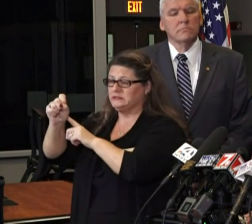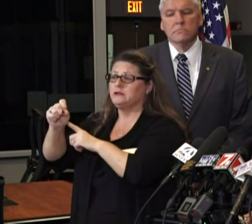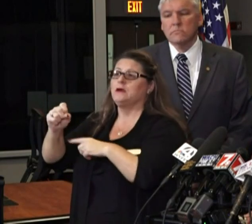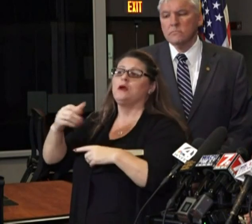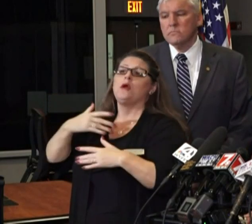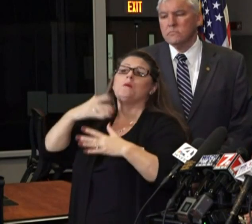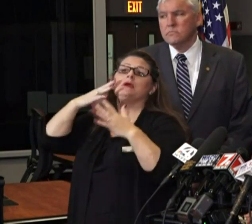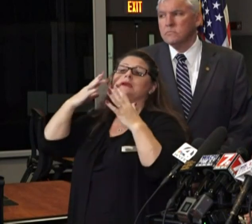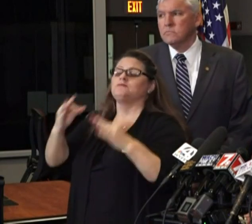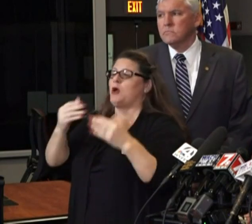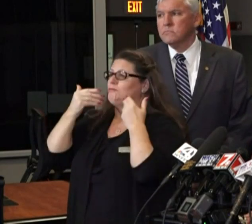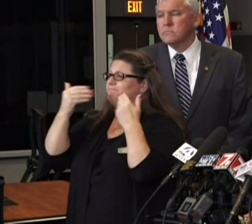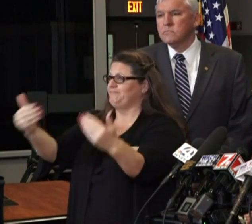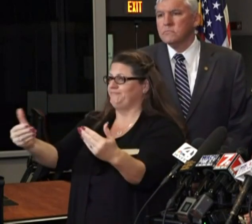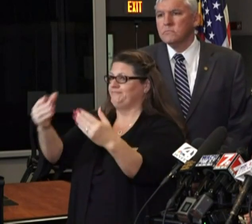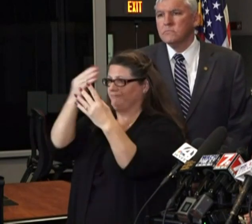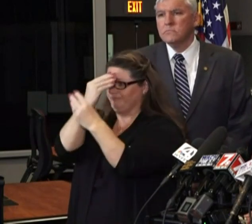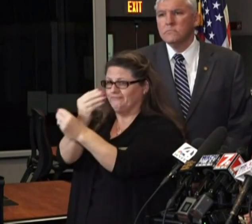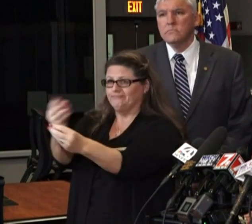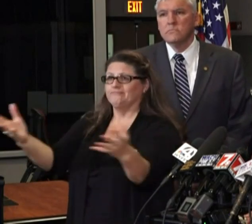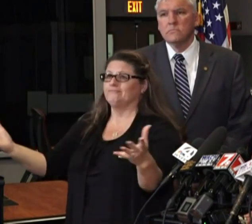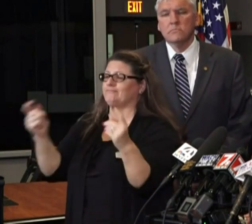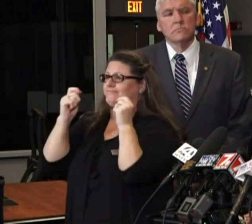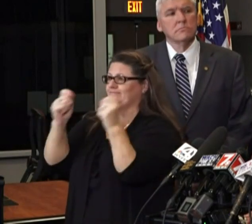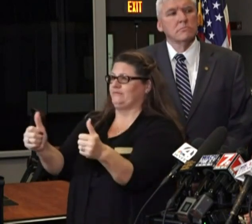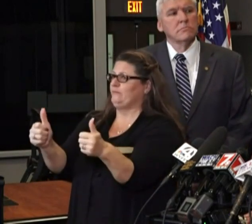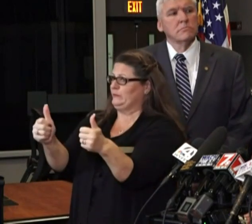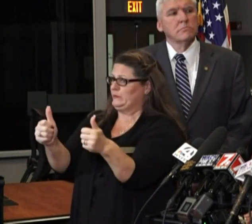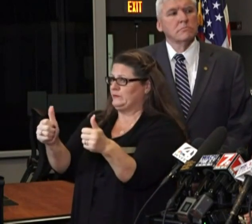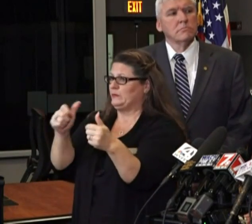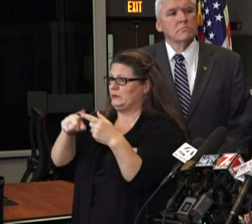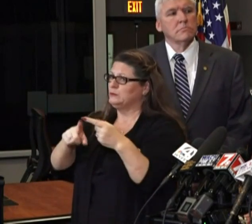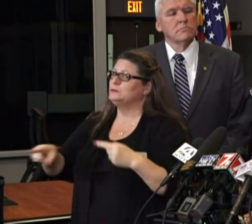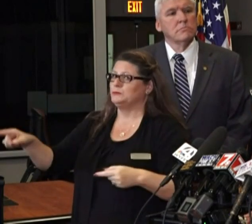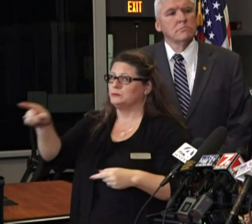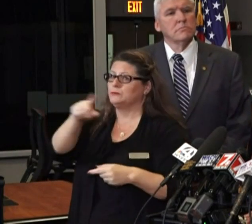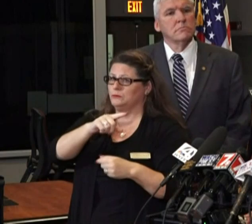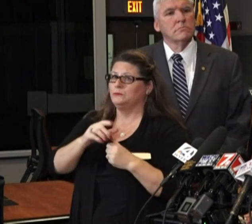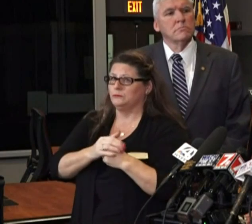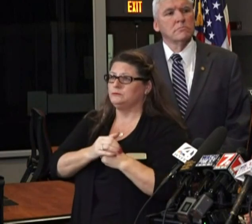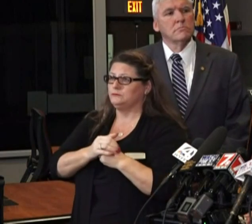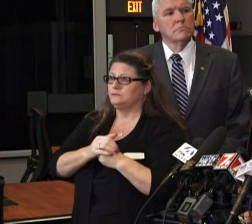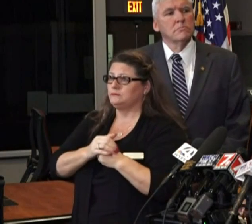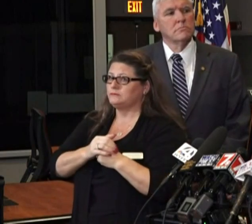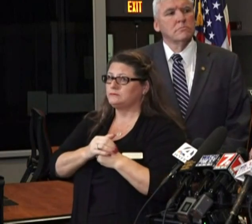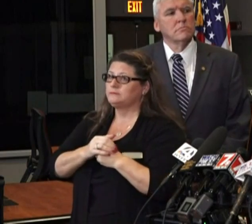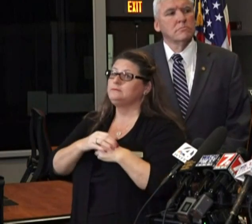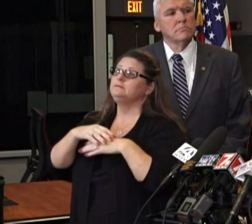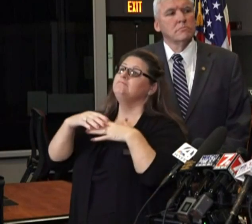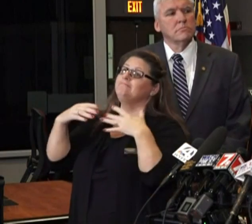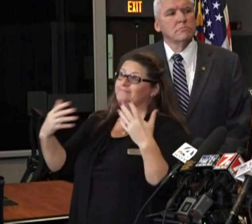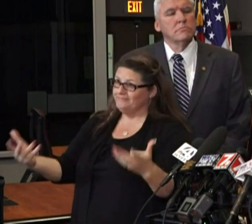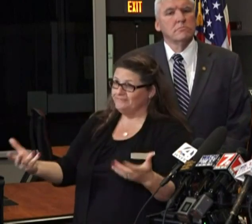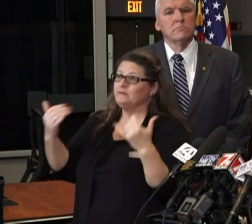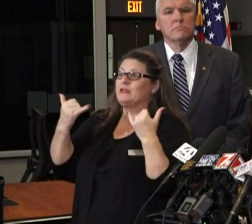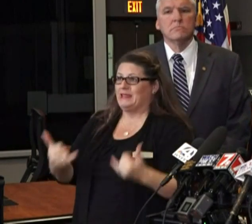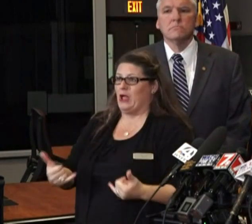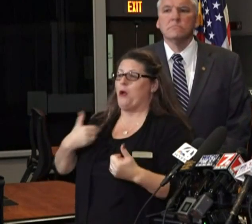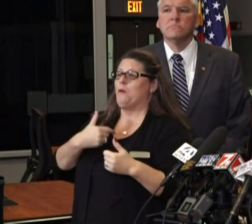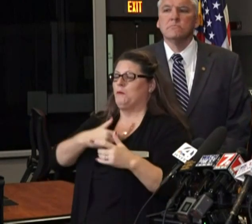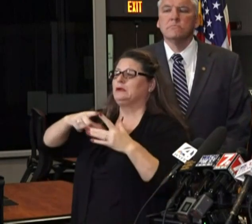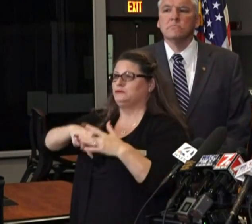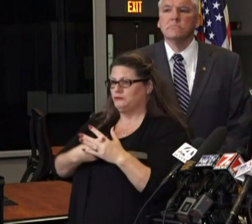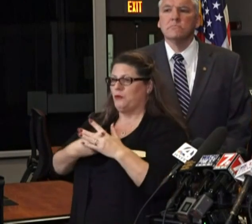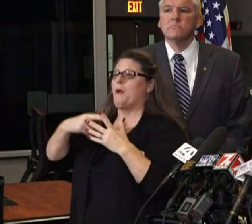this information in a quick fashion. So that has led us to now start the